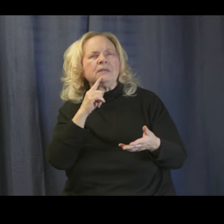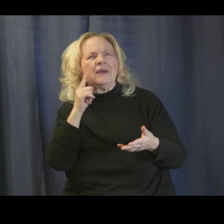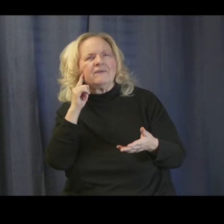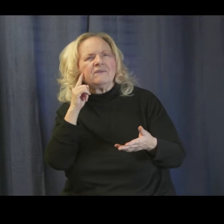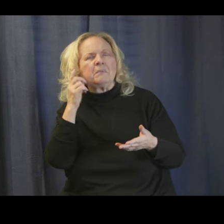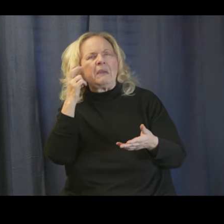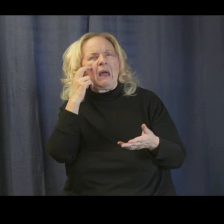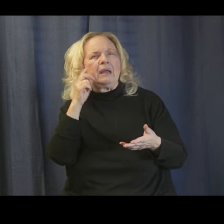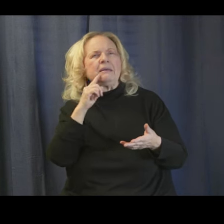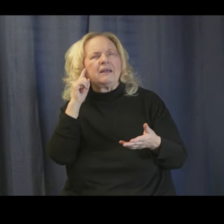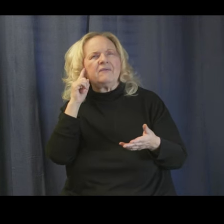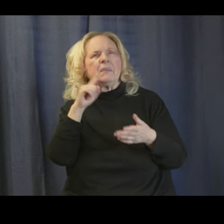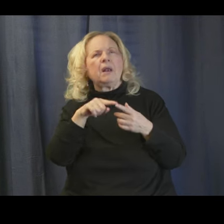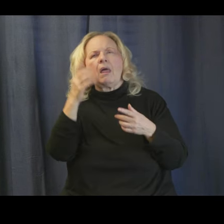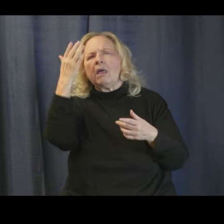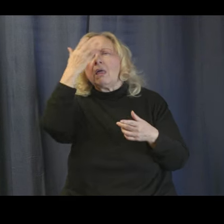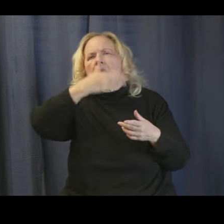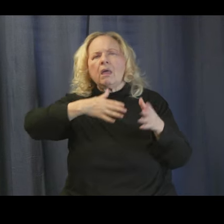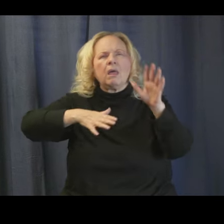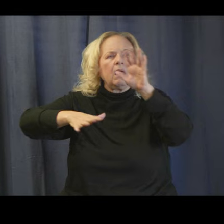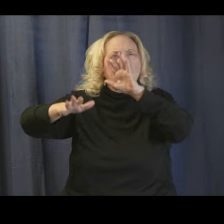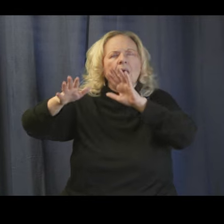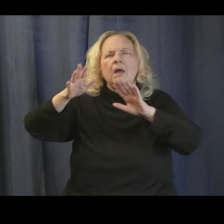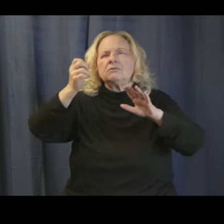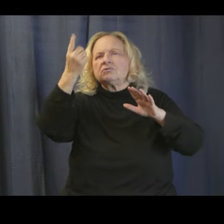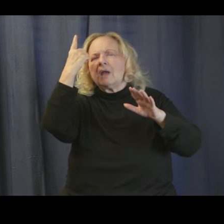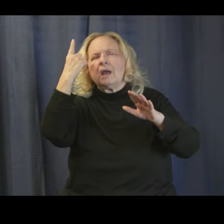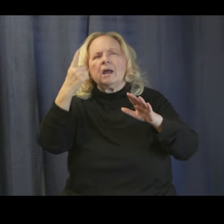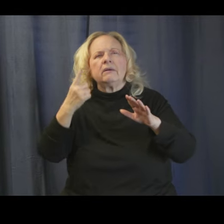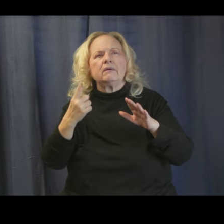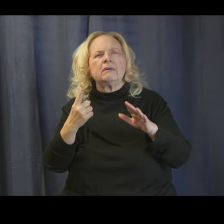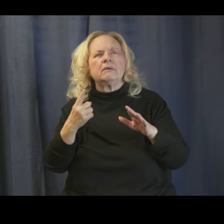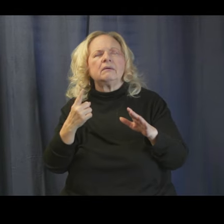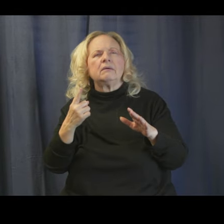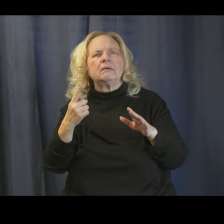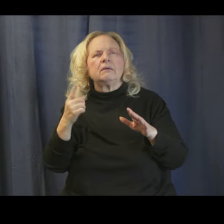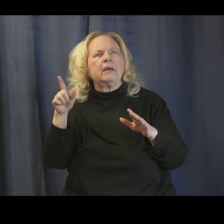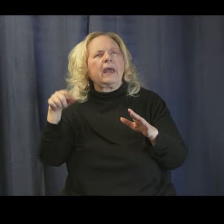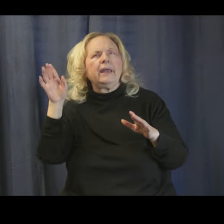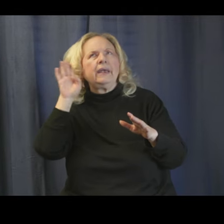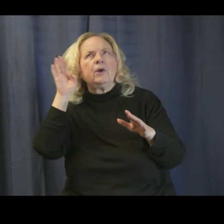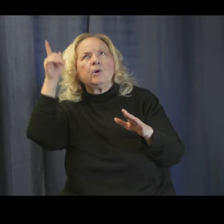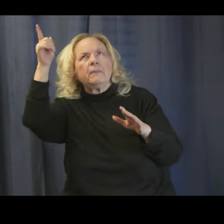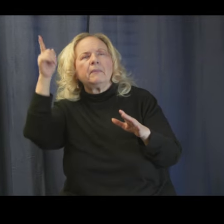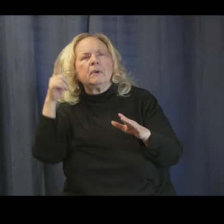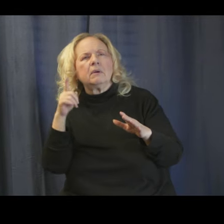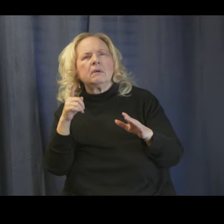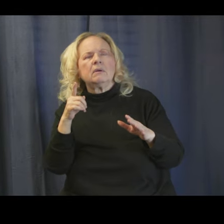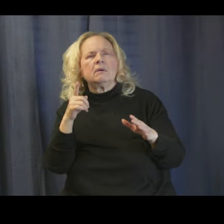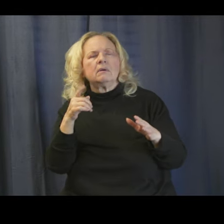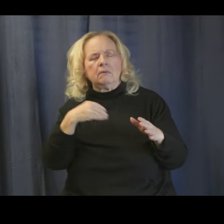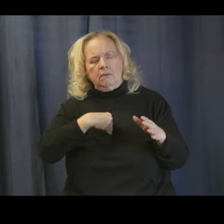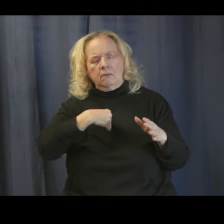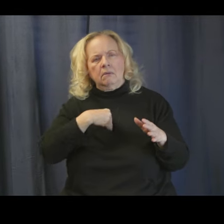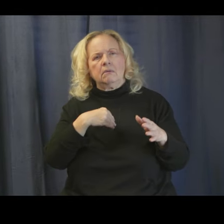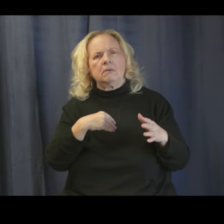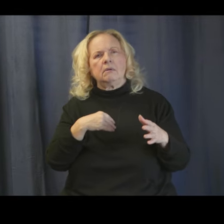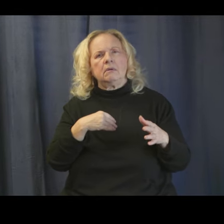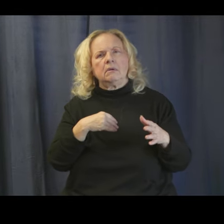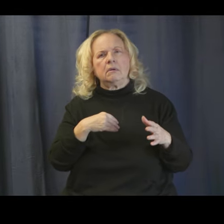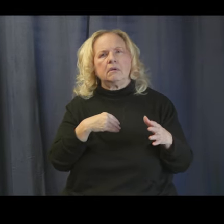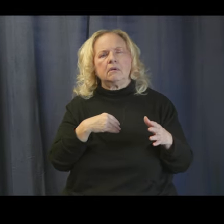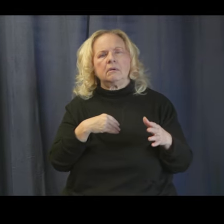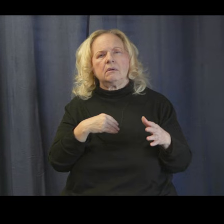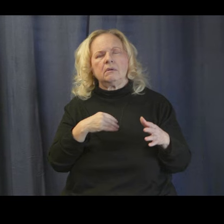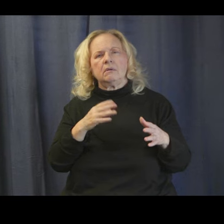Who is blind as he that is perfect, and blind as the Lord's servant? Now, see, this is going to tie in to the second